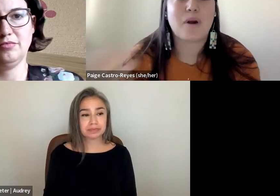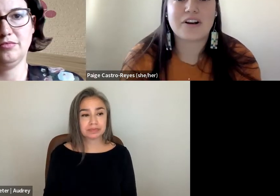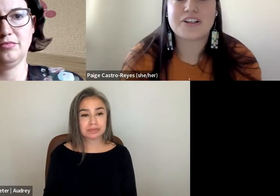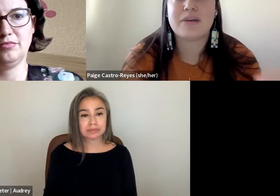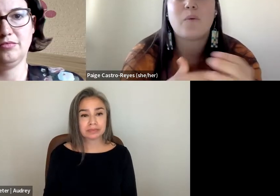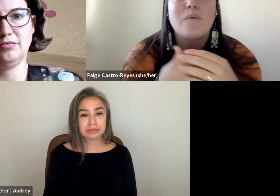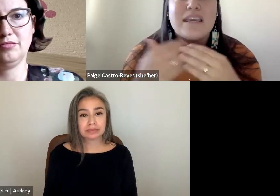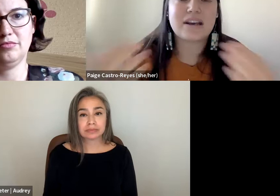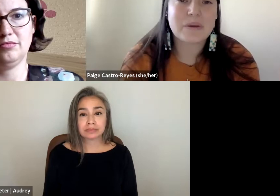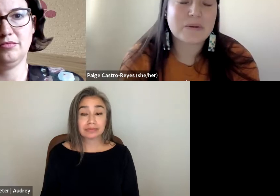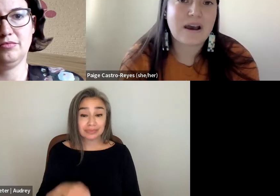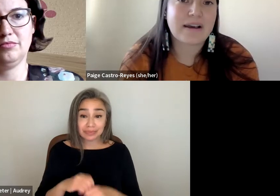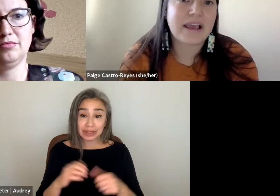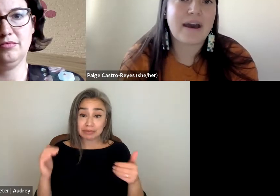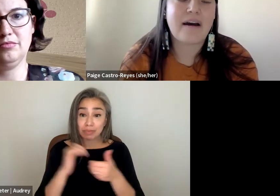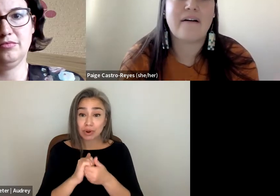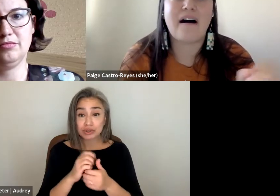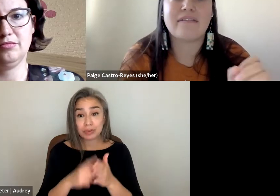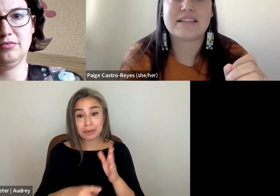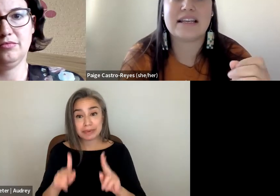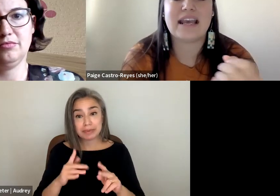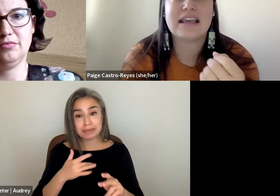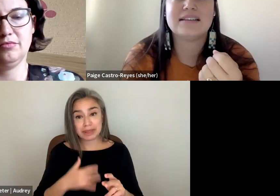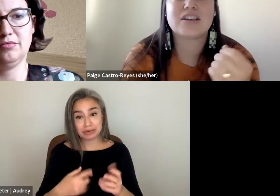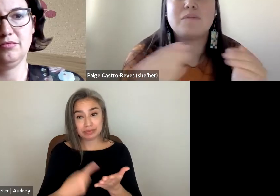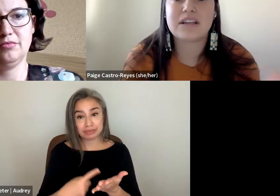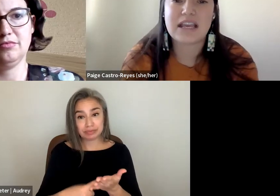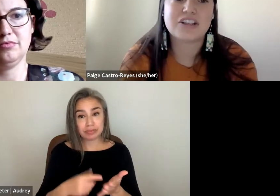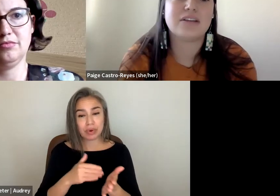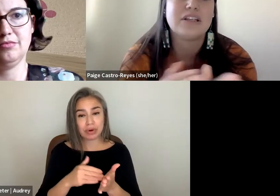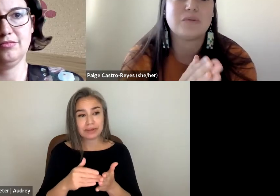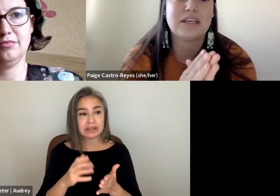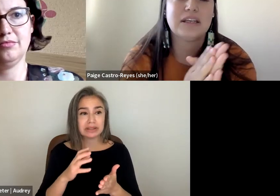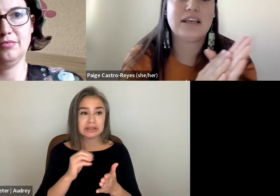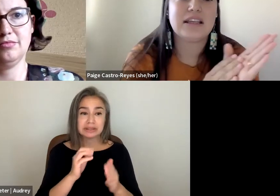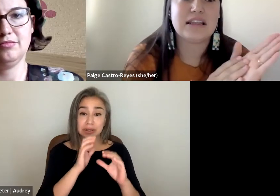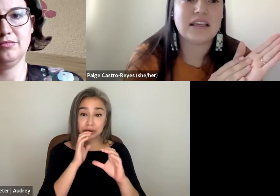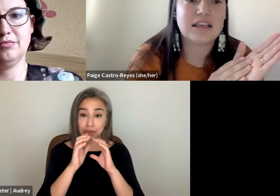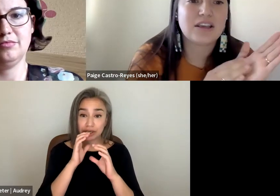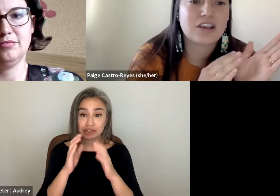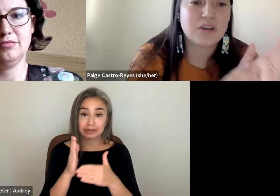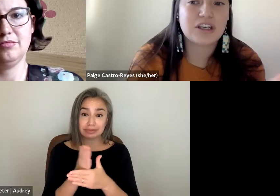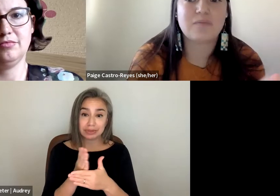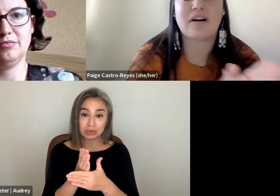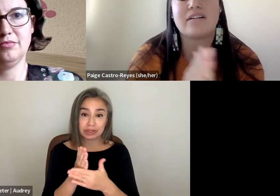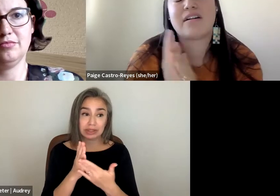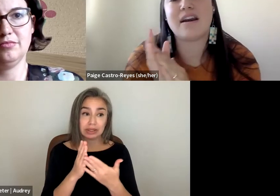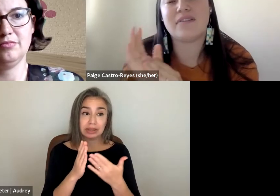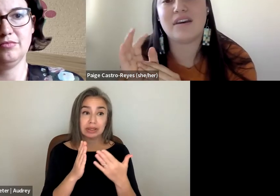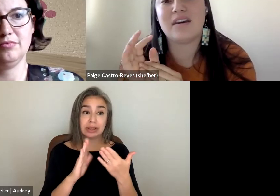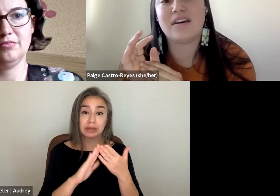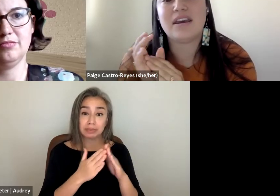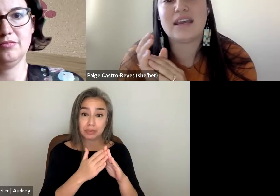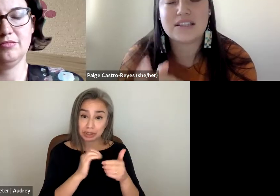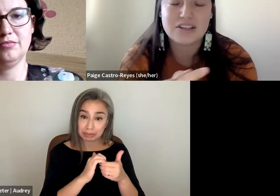Typically in a partnership, what we hear people talking about often is communication between the community partner